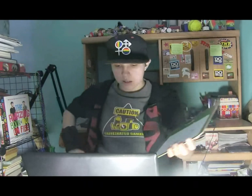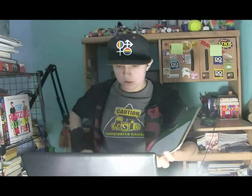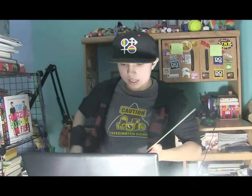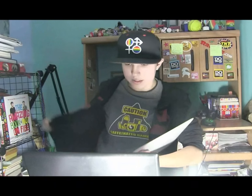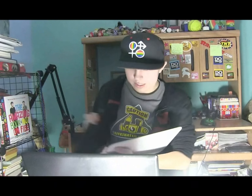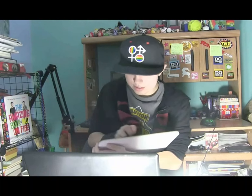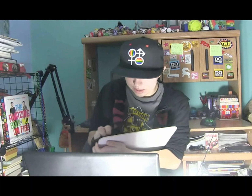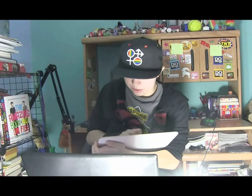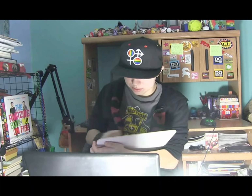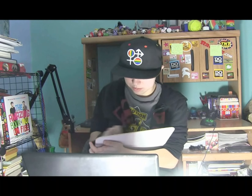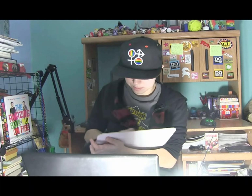Okay, next letter.